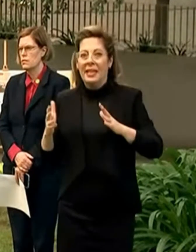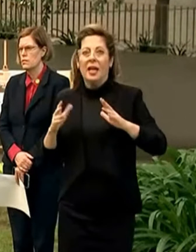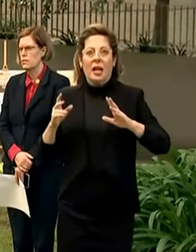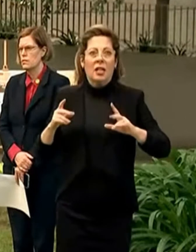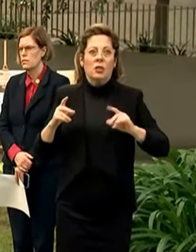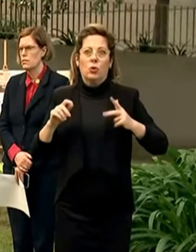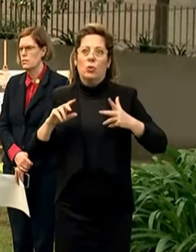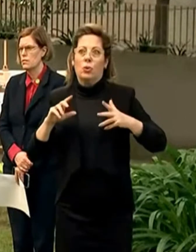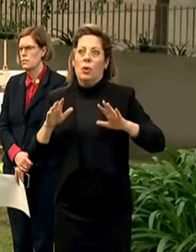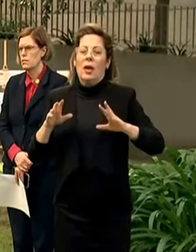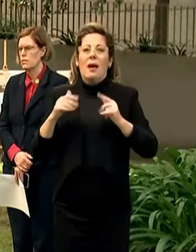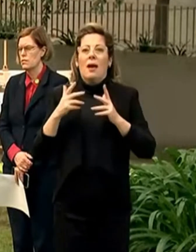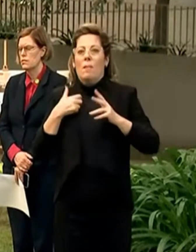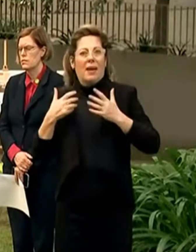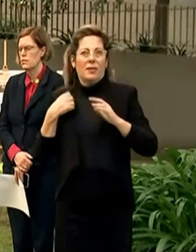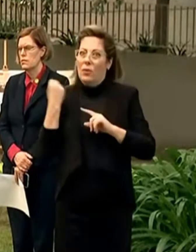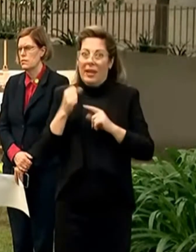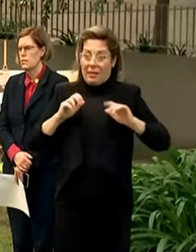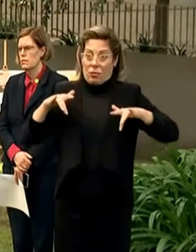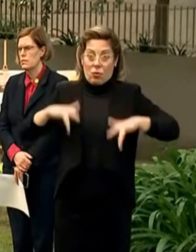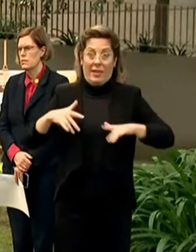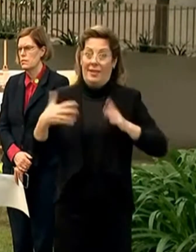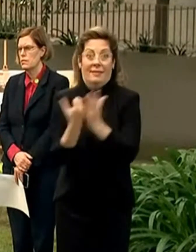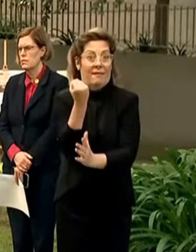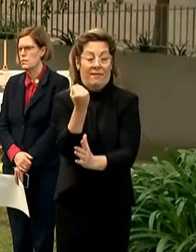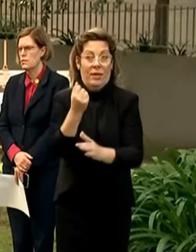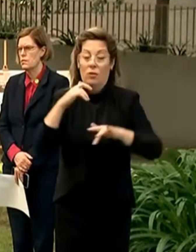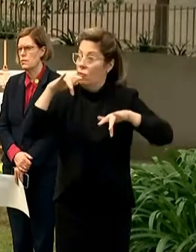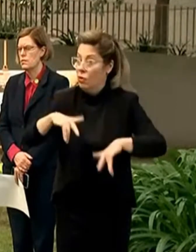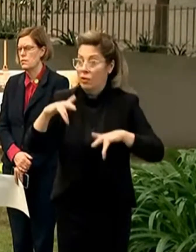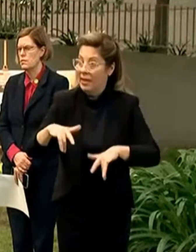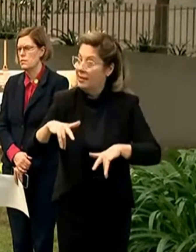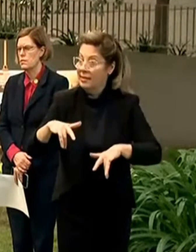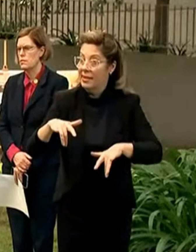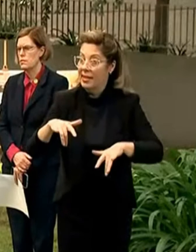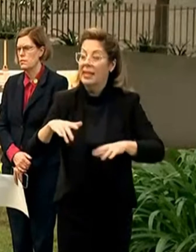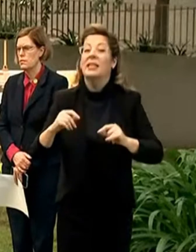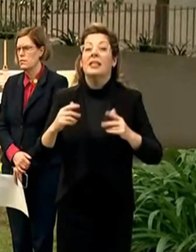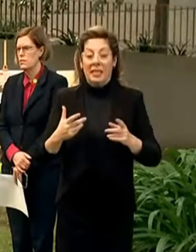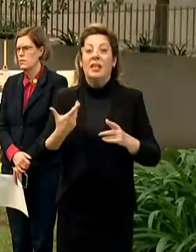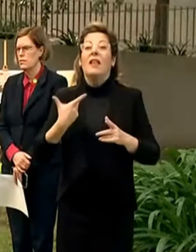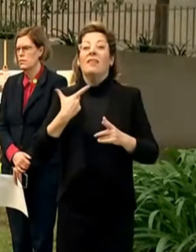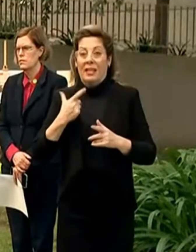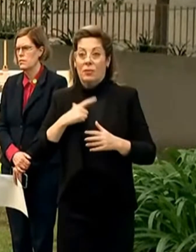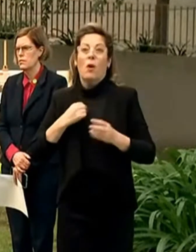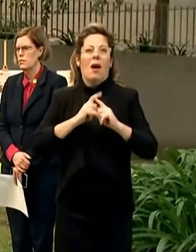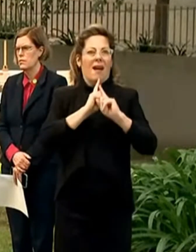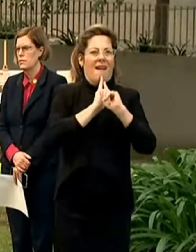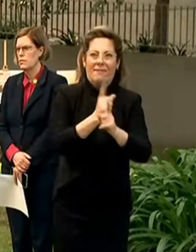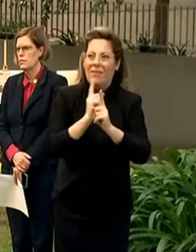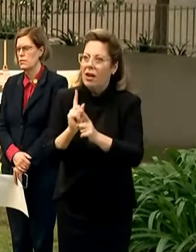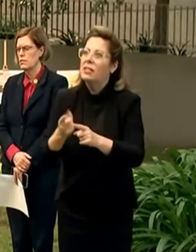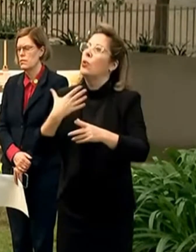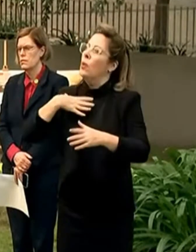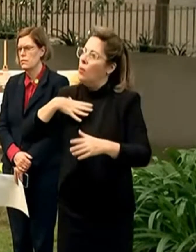ring fencing those strains that we've been able to identify. But we know that the advice is one thing, and we do also